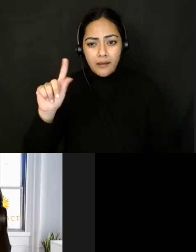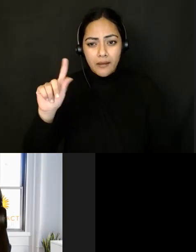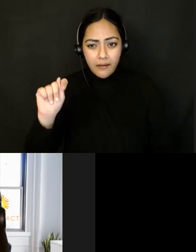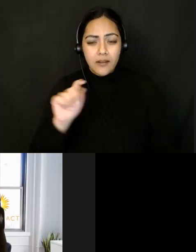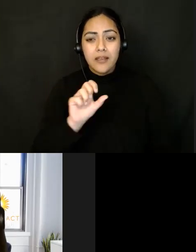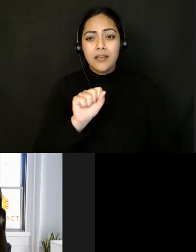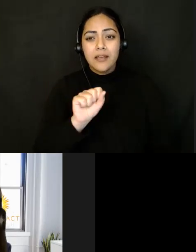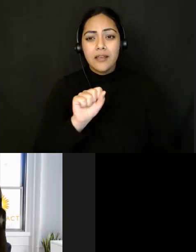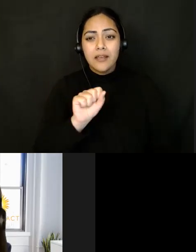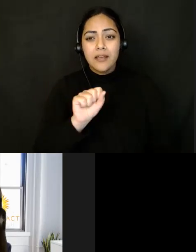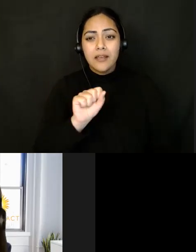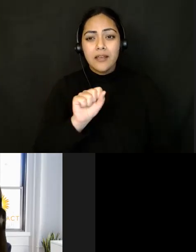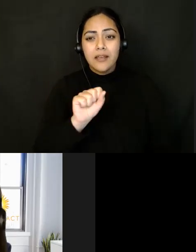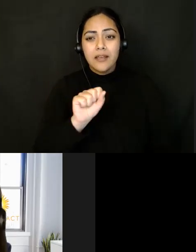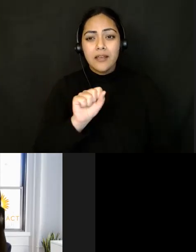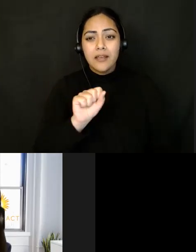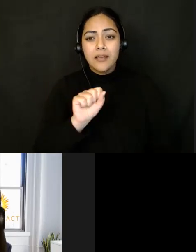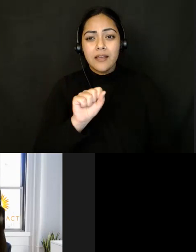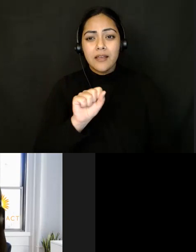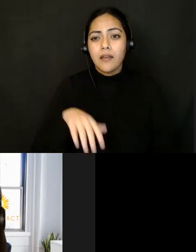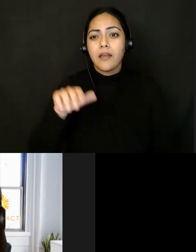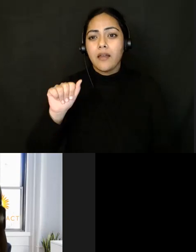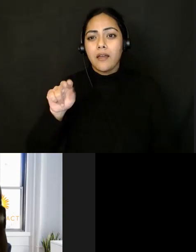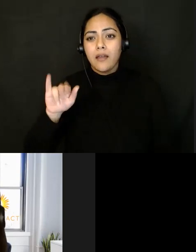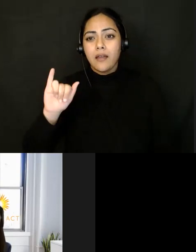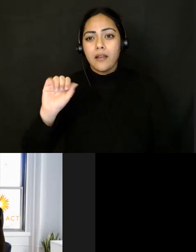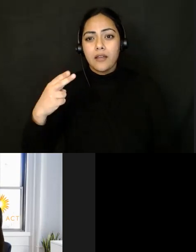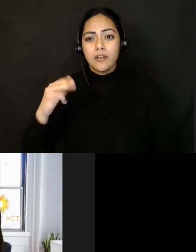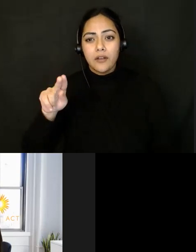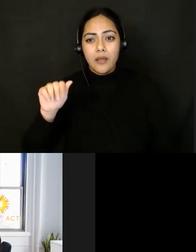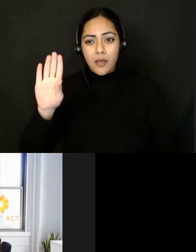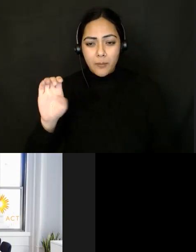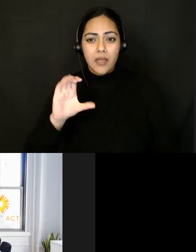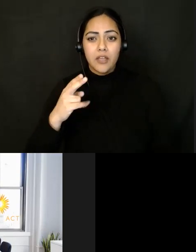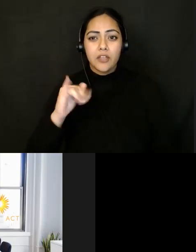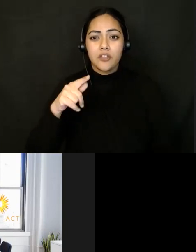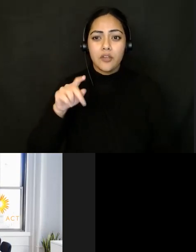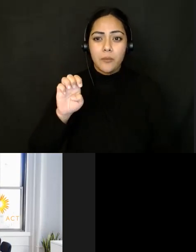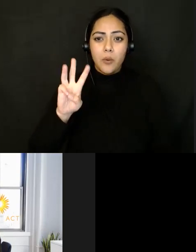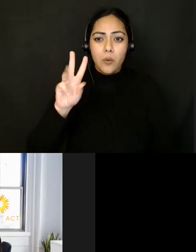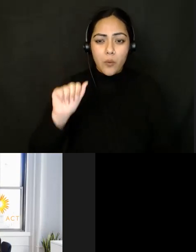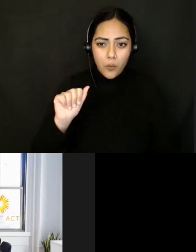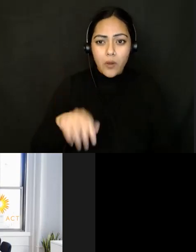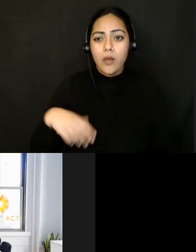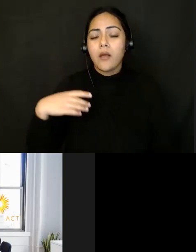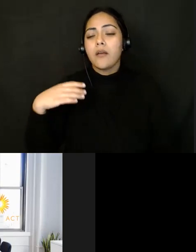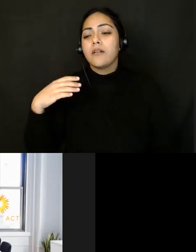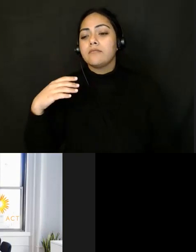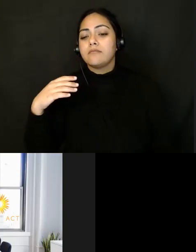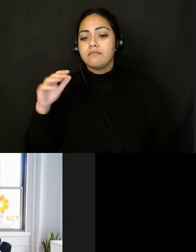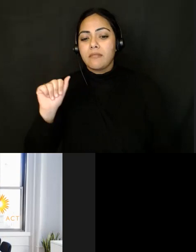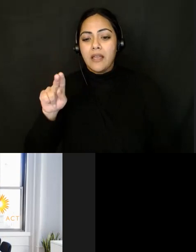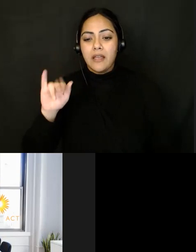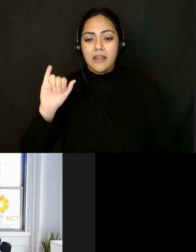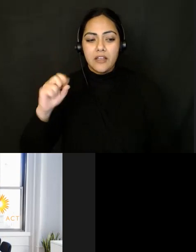Anishinaabeg, Chippewa, Haudenosaunee, and the Mississaugas of the New Credit River. And we do this to reaffirm our commitment